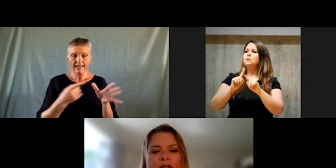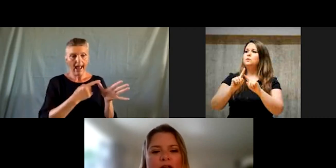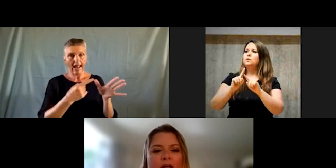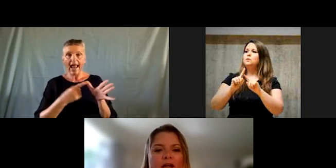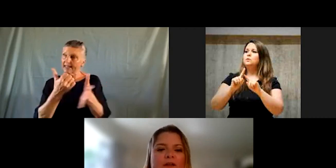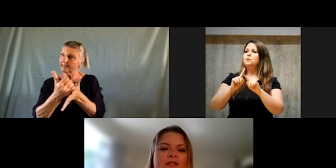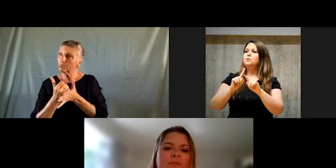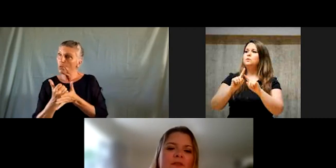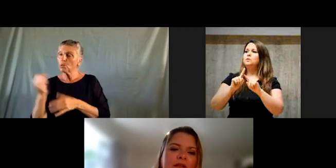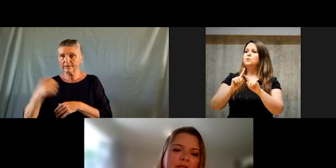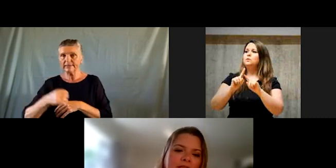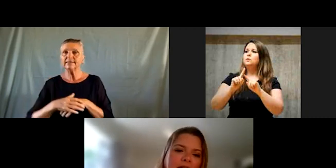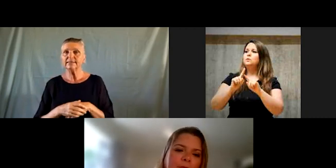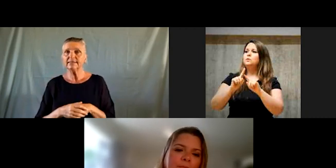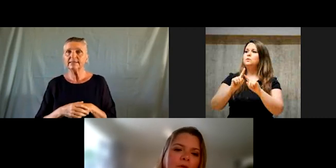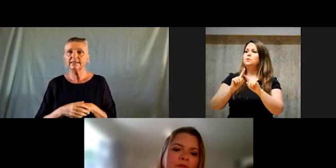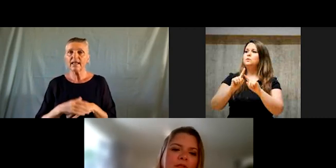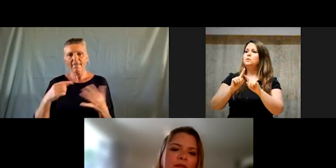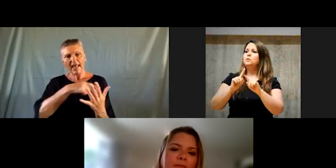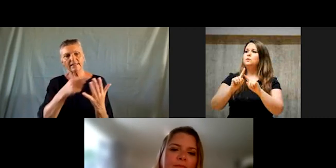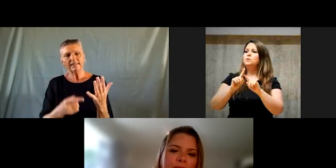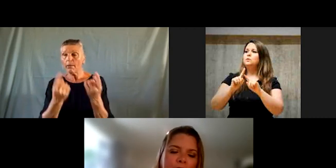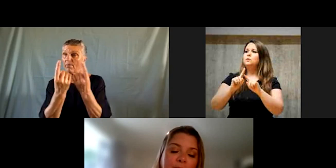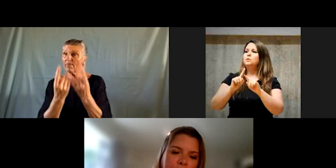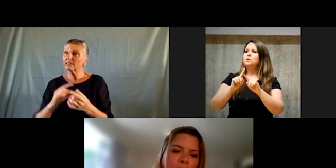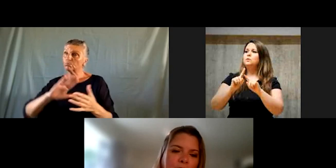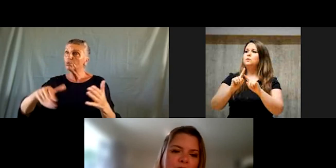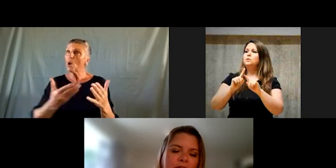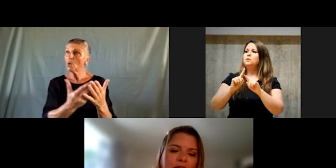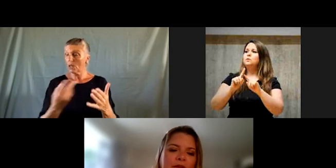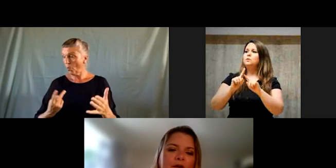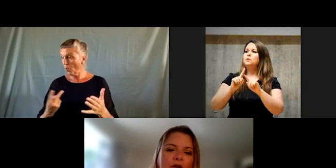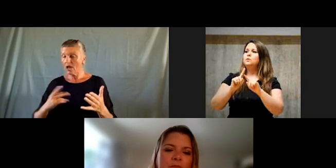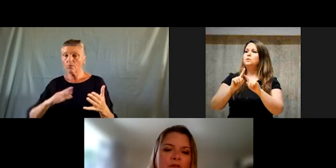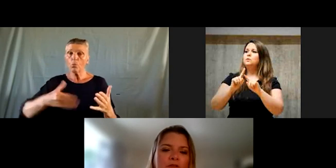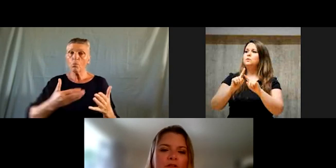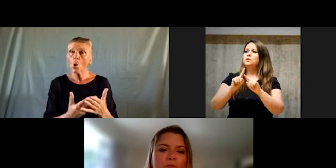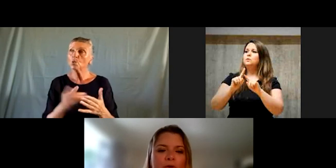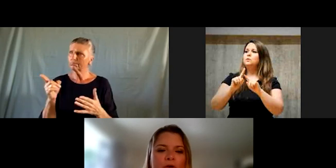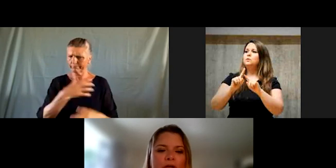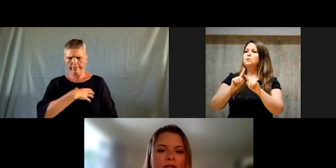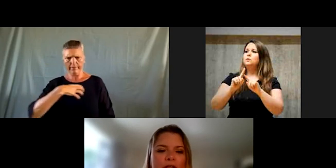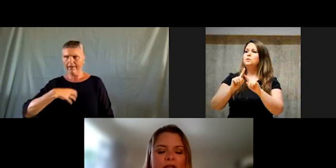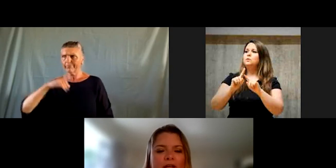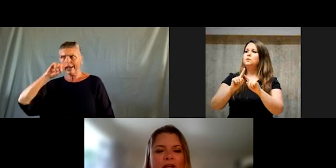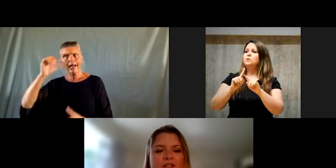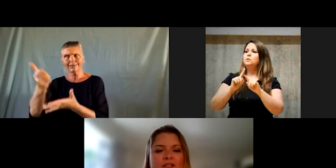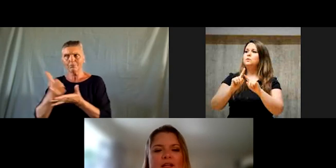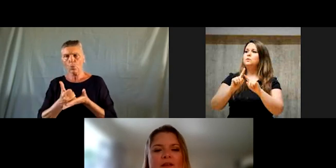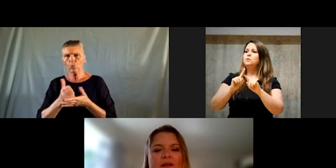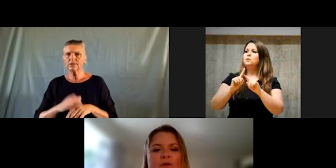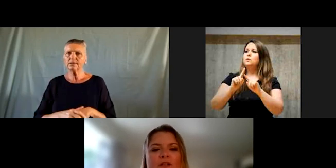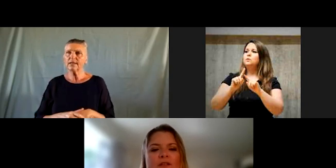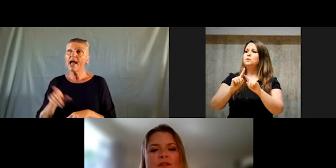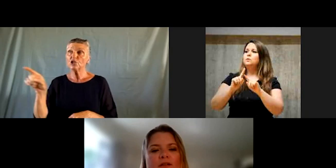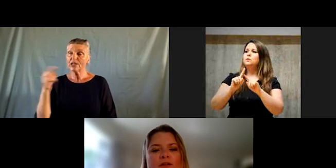support, and there are some things that we proposed that the government could not support. And she said